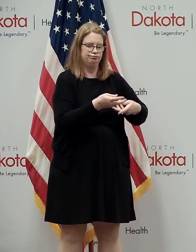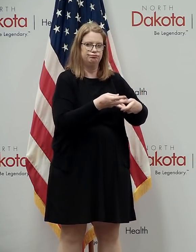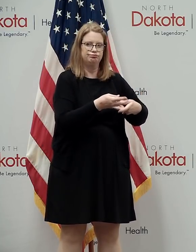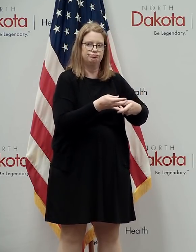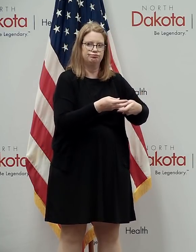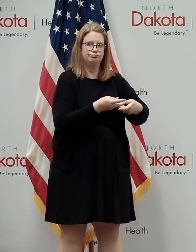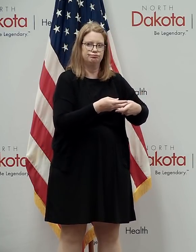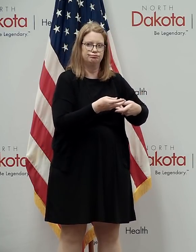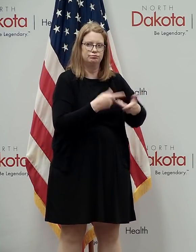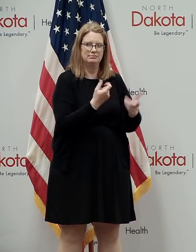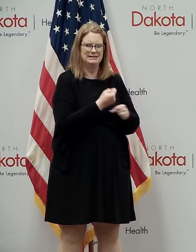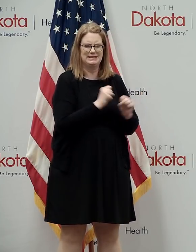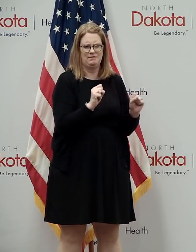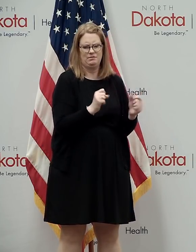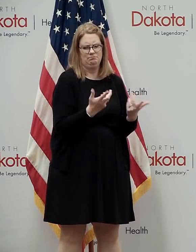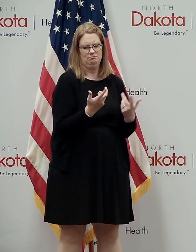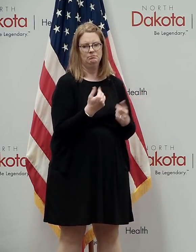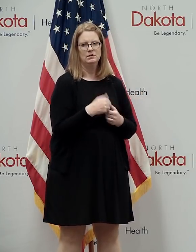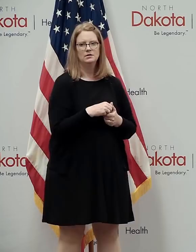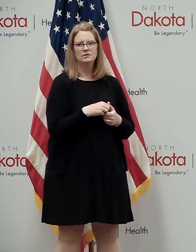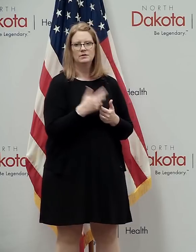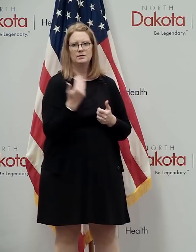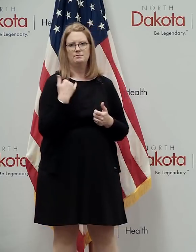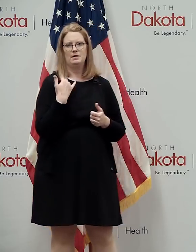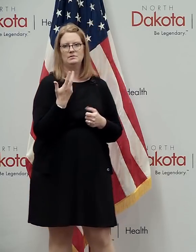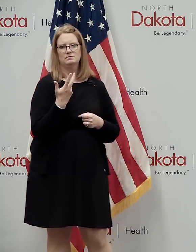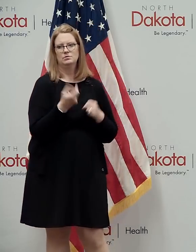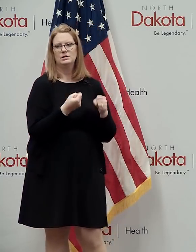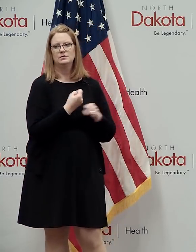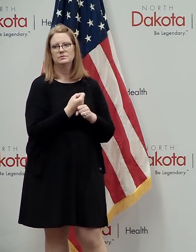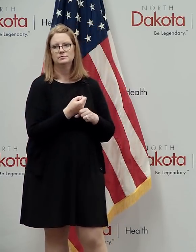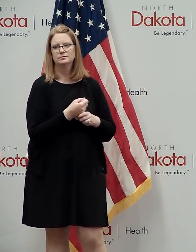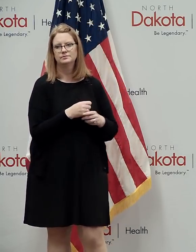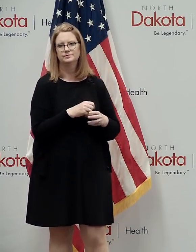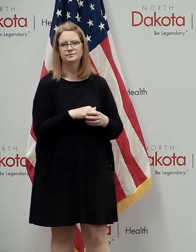particularly when it's been operating safely for all the years it's been already operating.